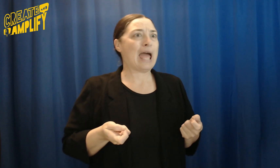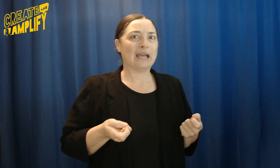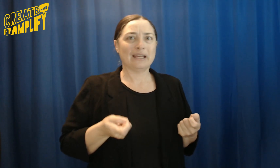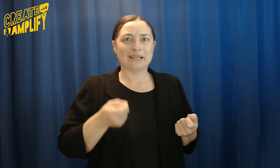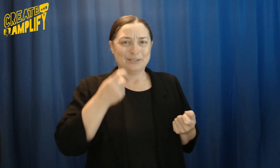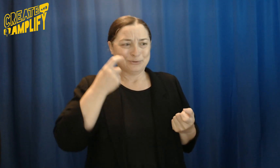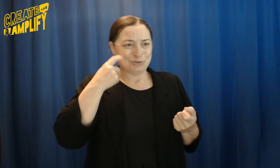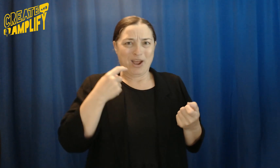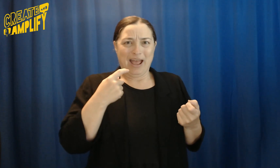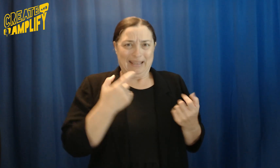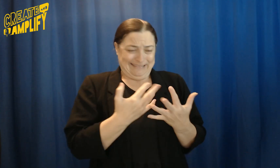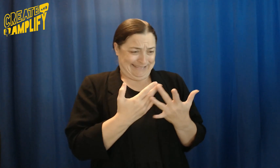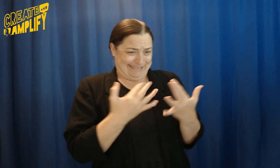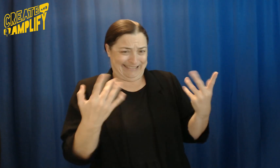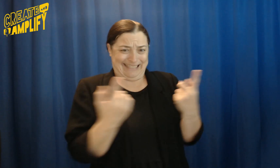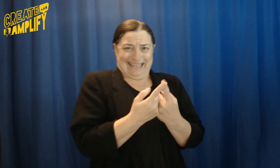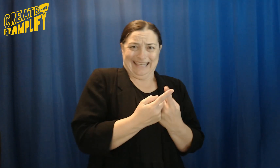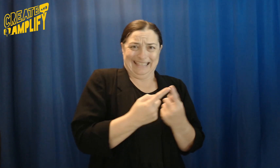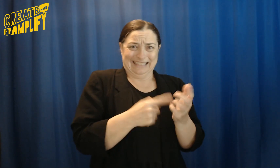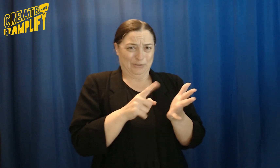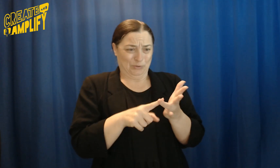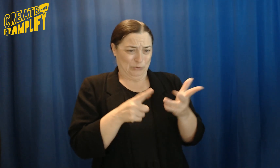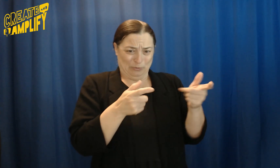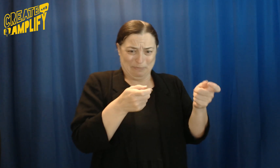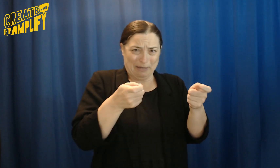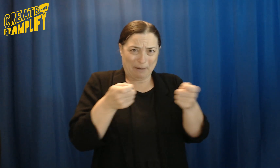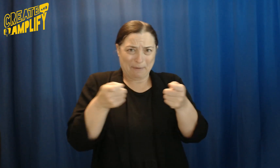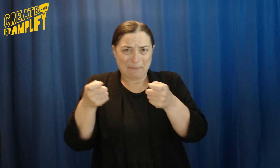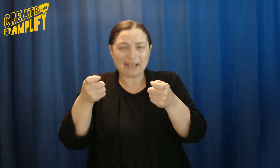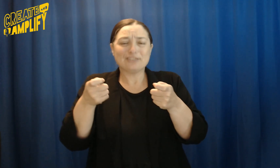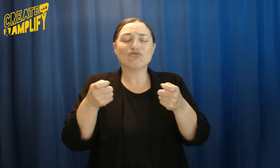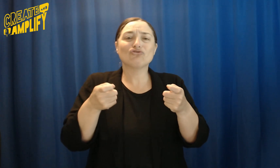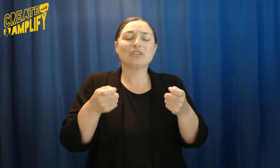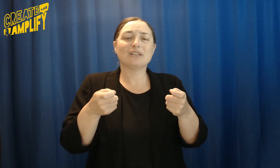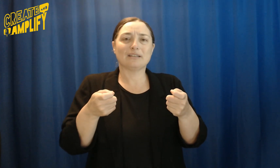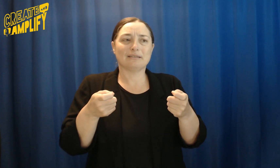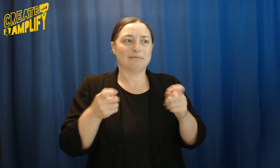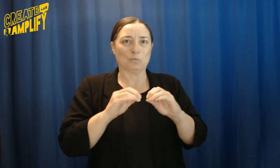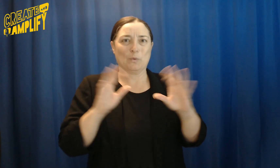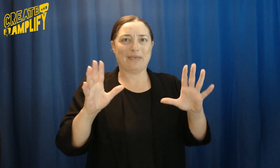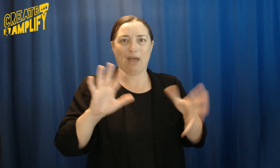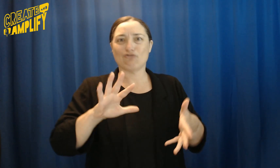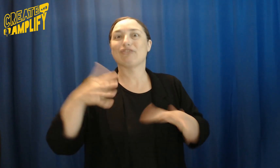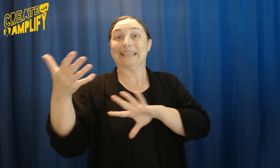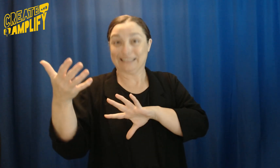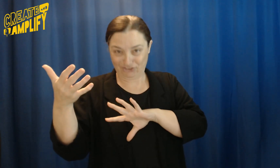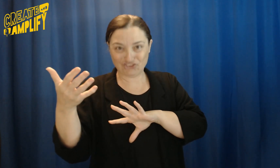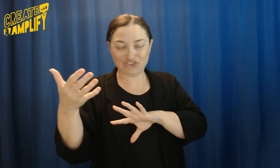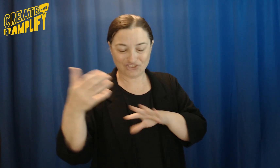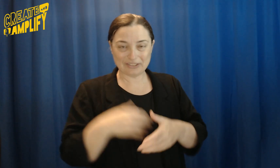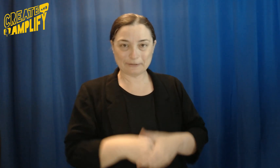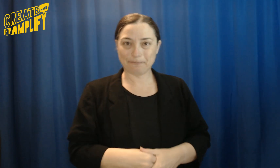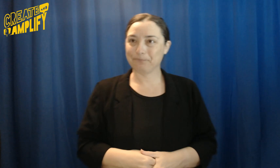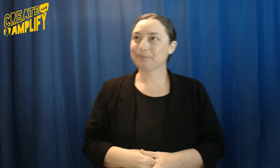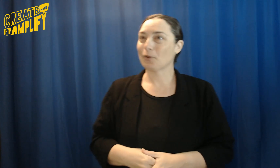these things safe and good and spinning without wreckage. It's a really good image. I